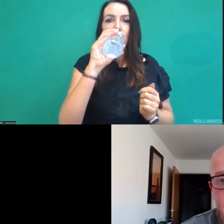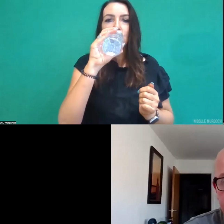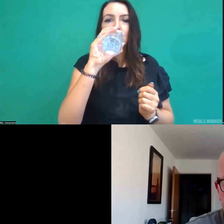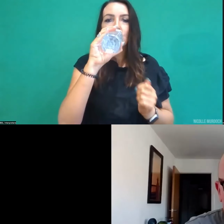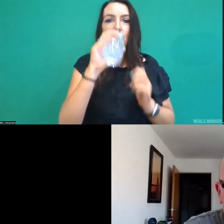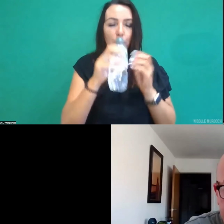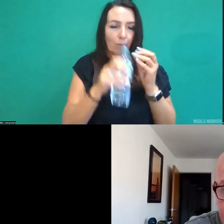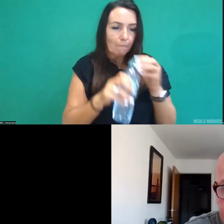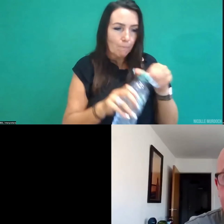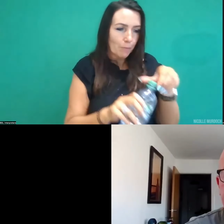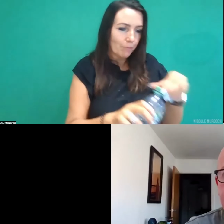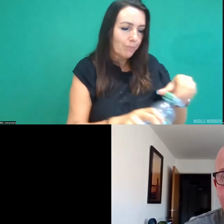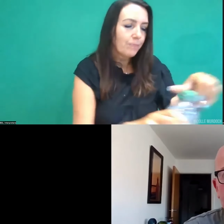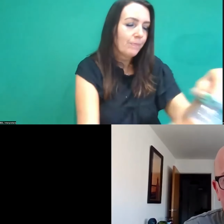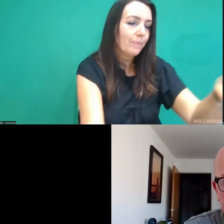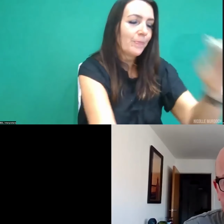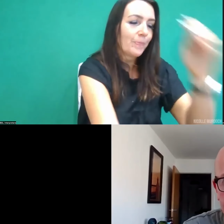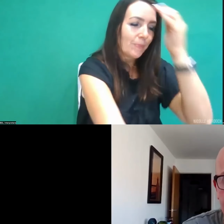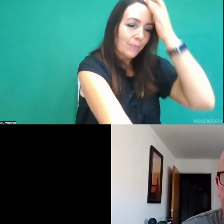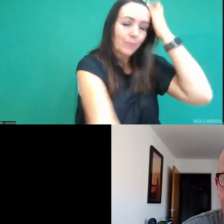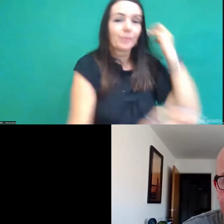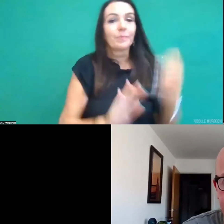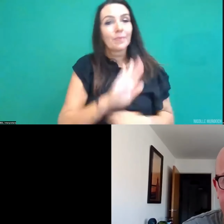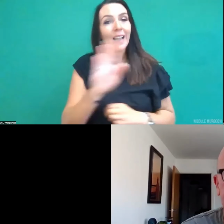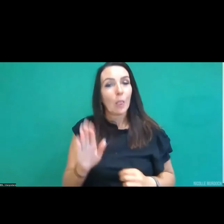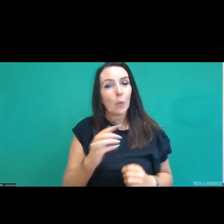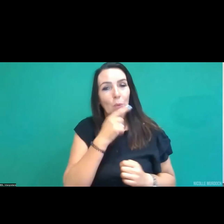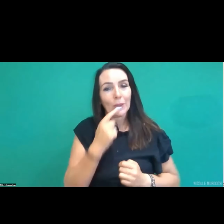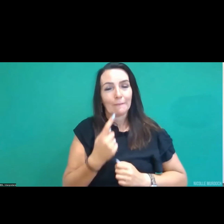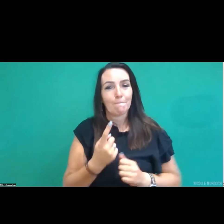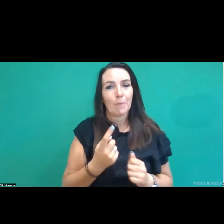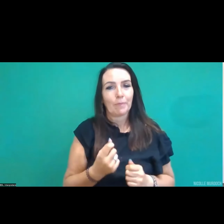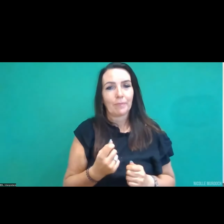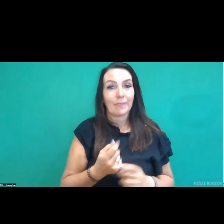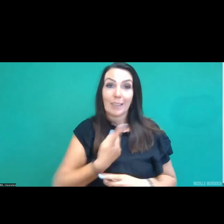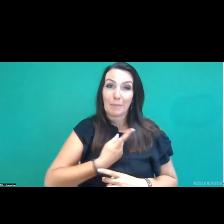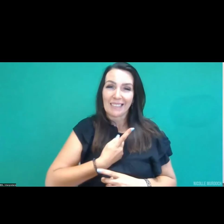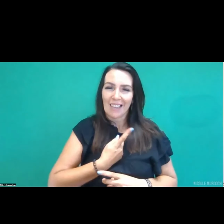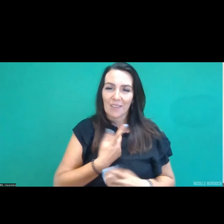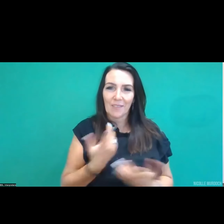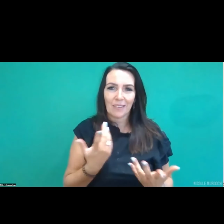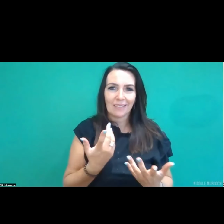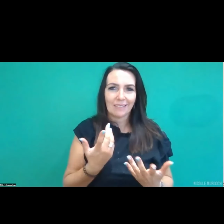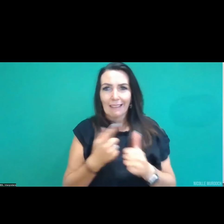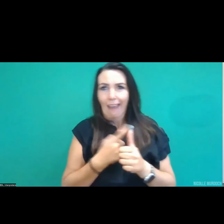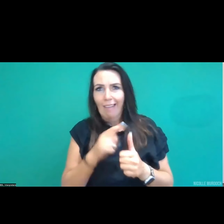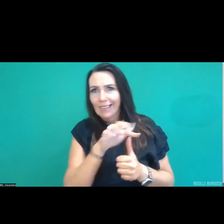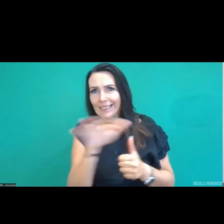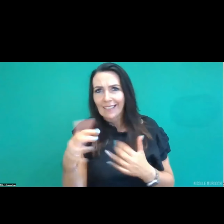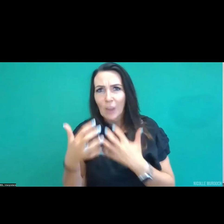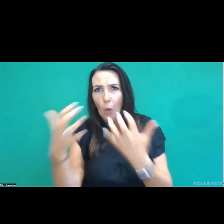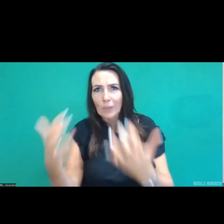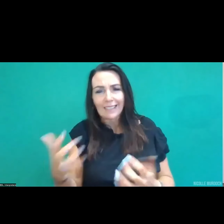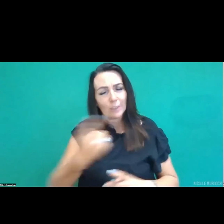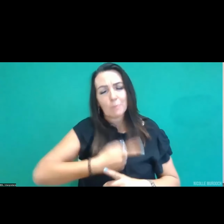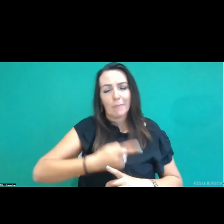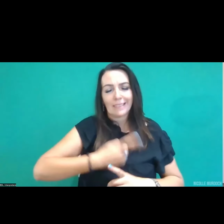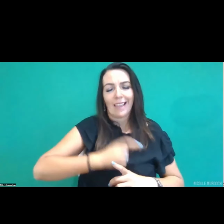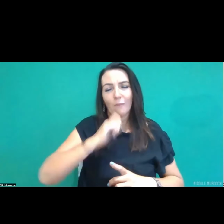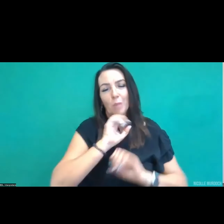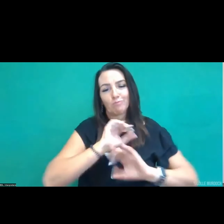Hi, David here. It's a one-man show. Alan's in the audience somewhere, so I'm just going to kind of do a wee update.